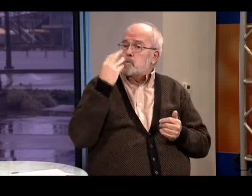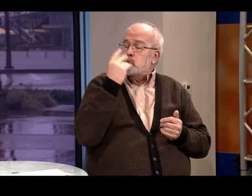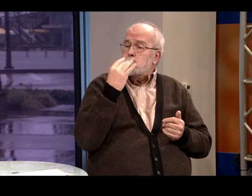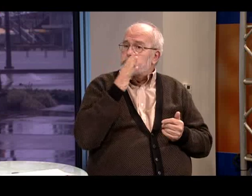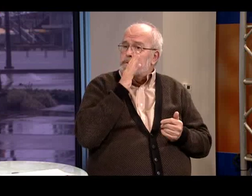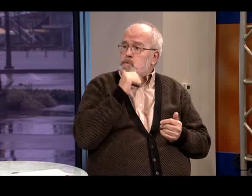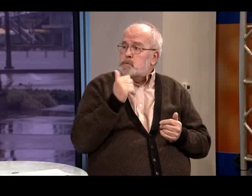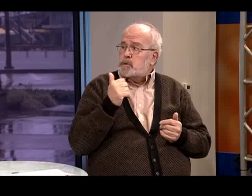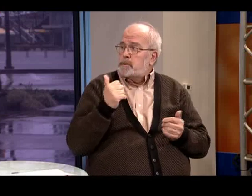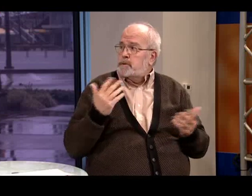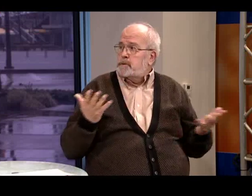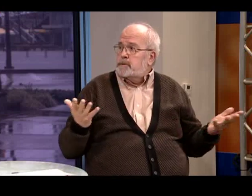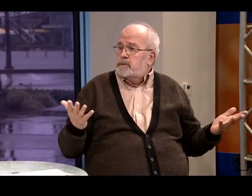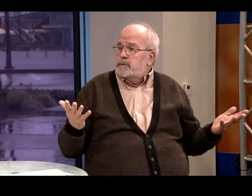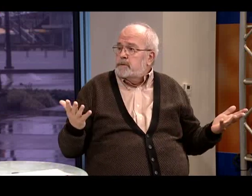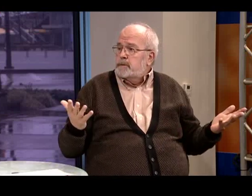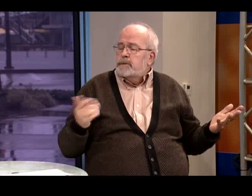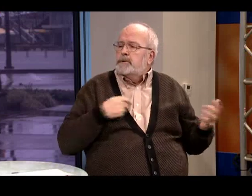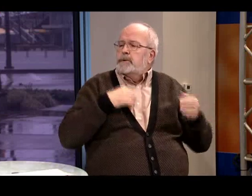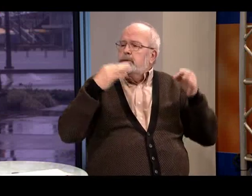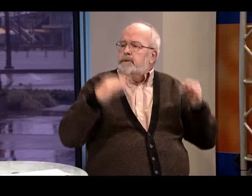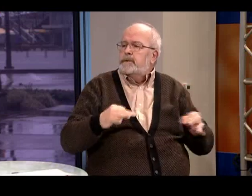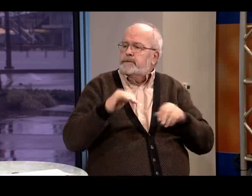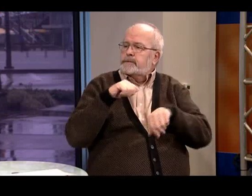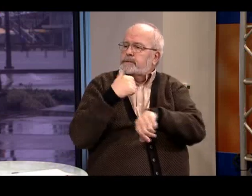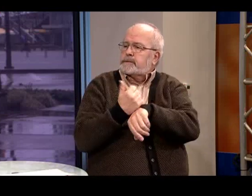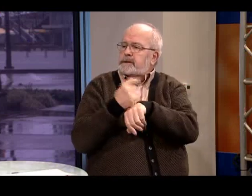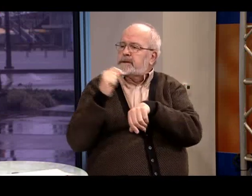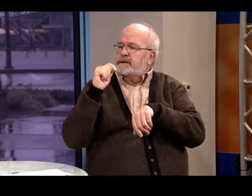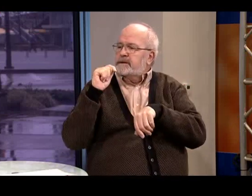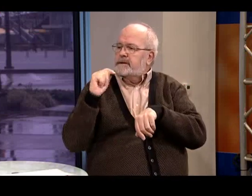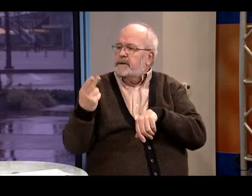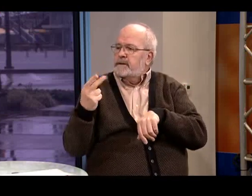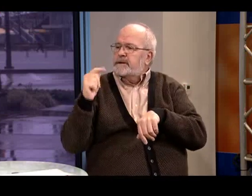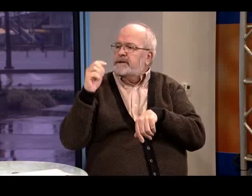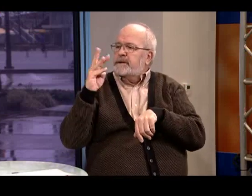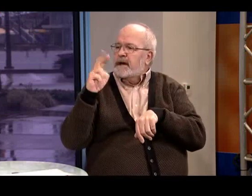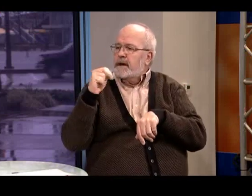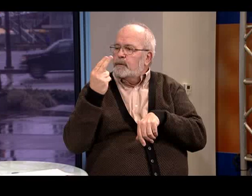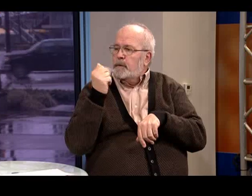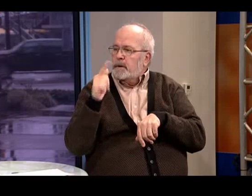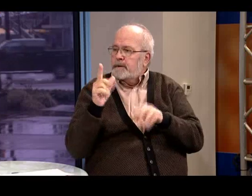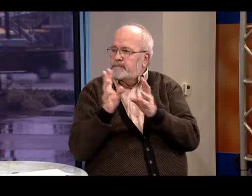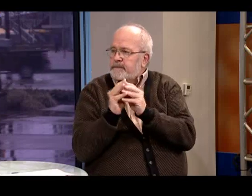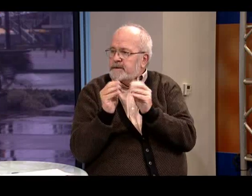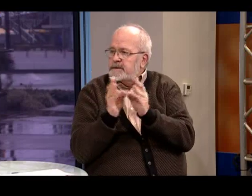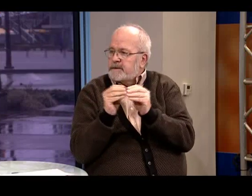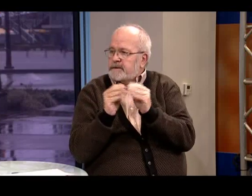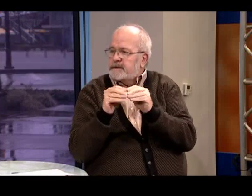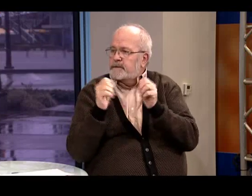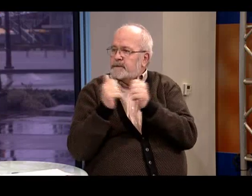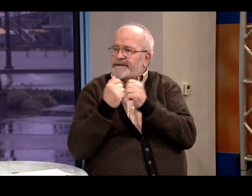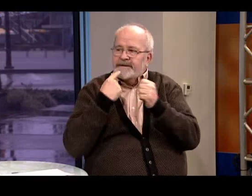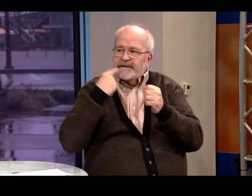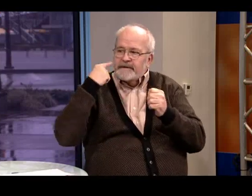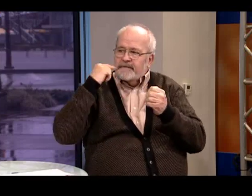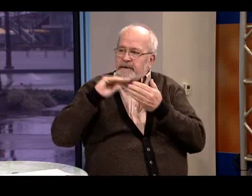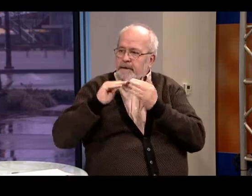So I figured it was 2010, and why not try? So we'd had a number of town hall